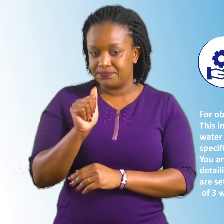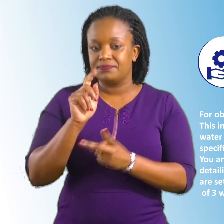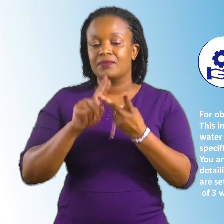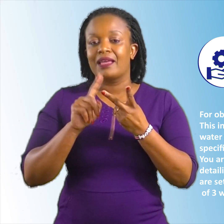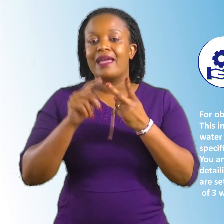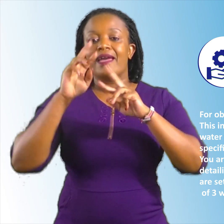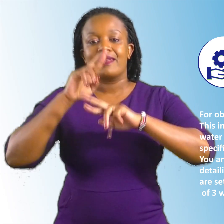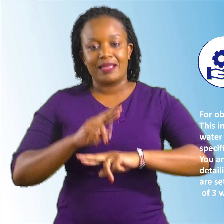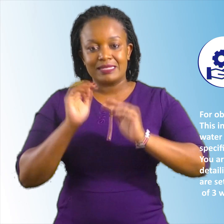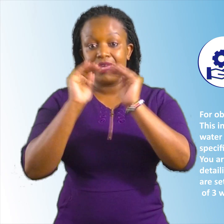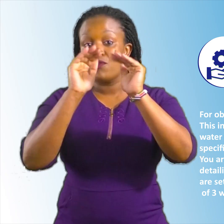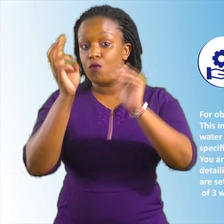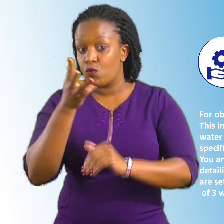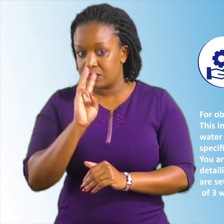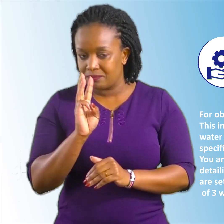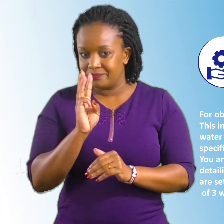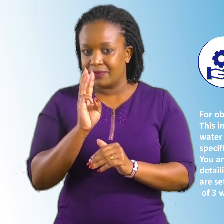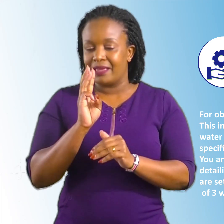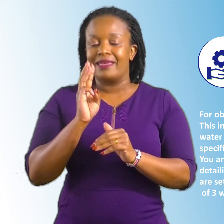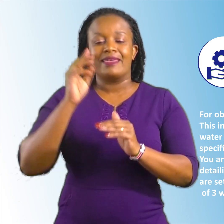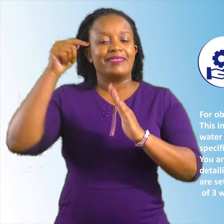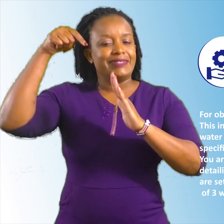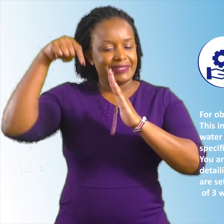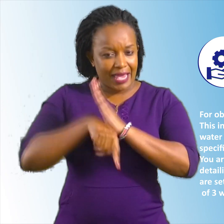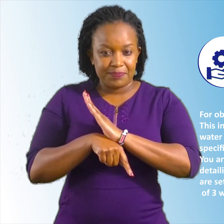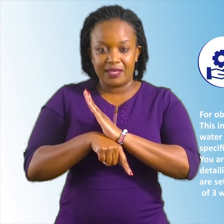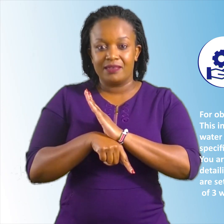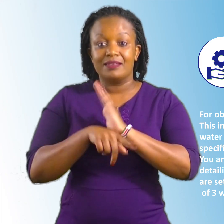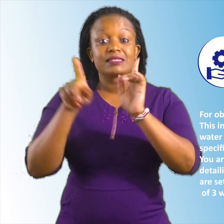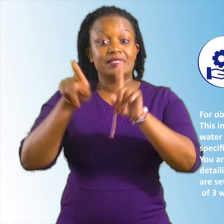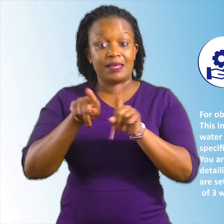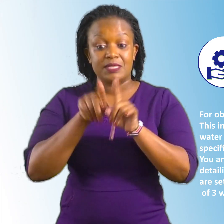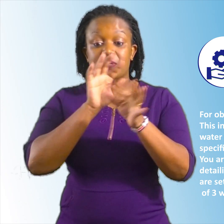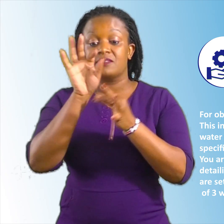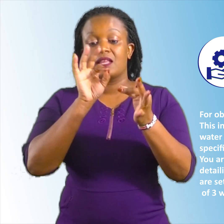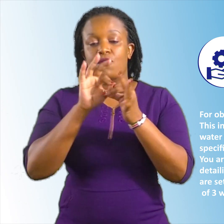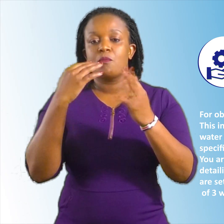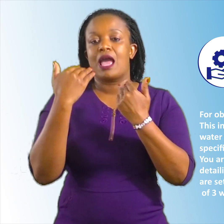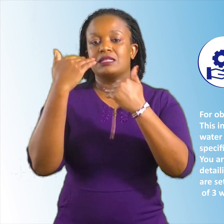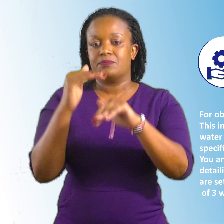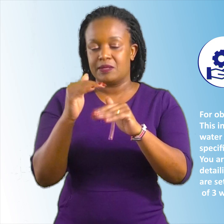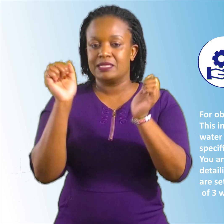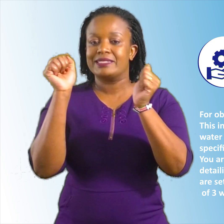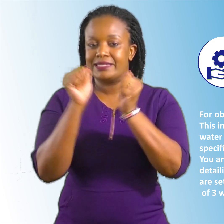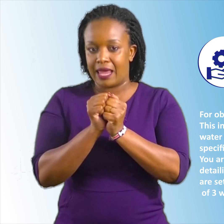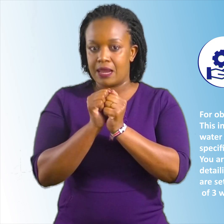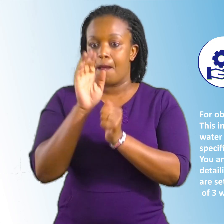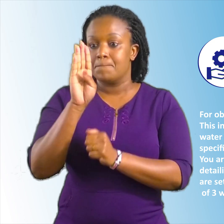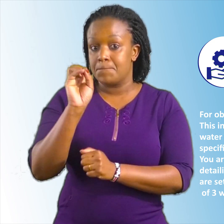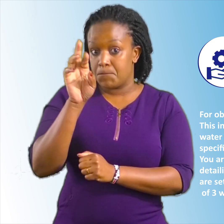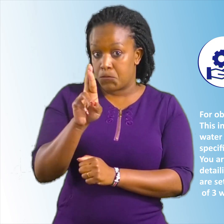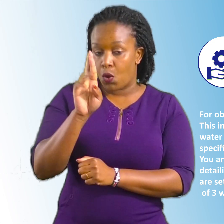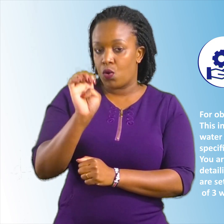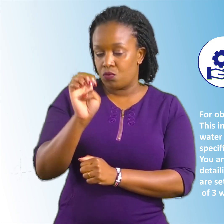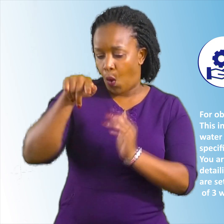water rest level, yield and depth, catering specifically to a maximum of 10 boreholes.